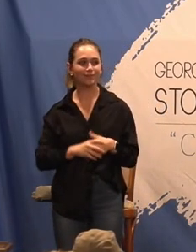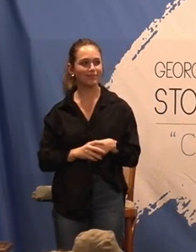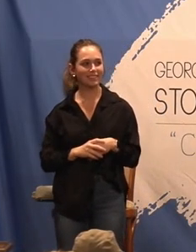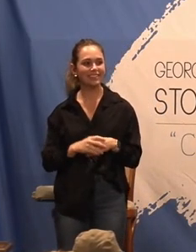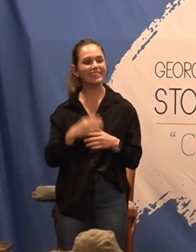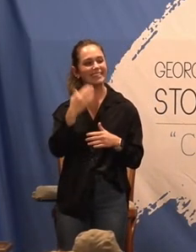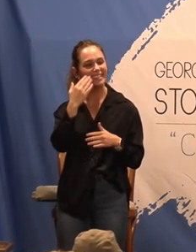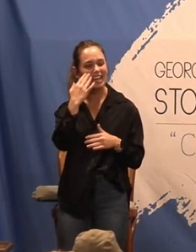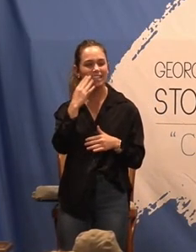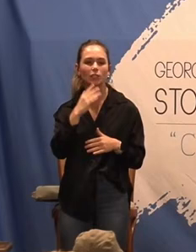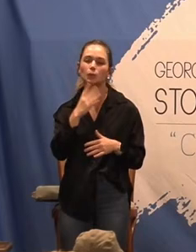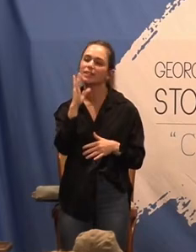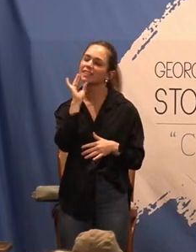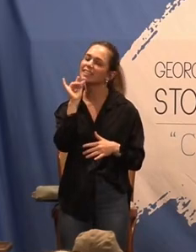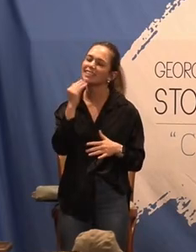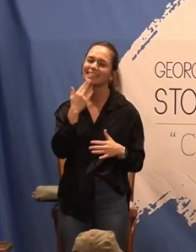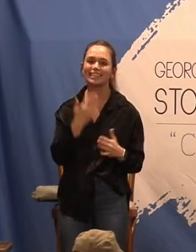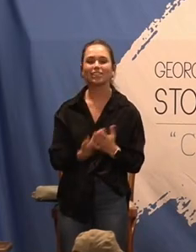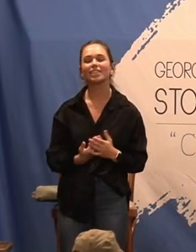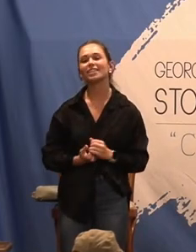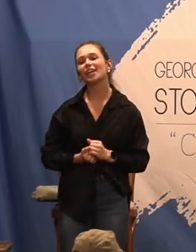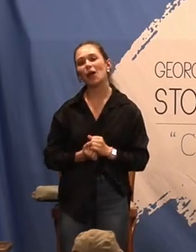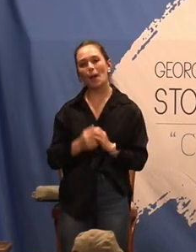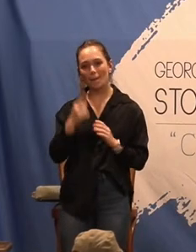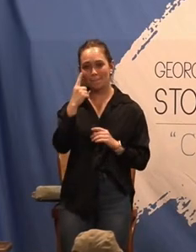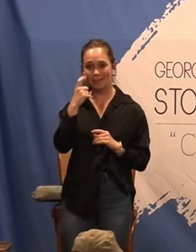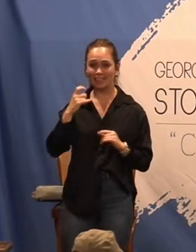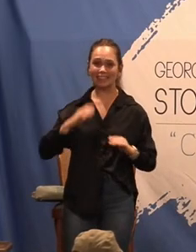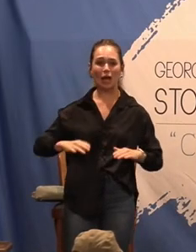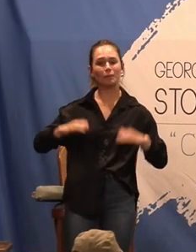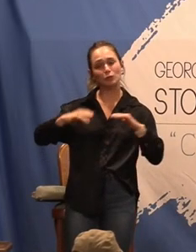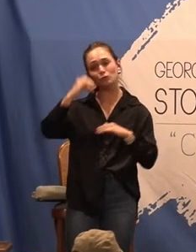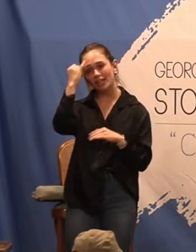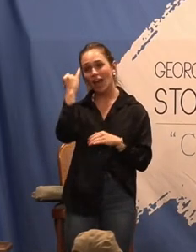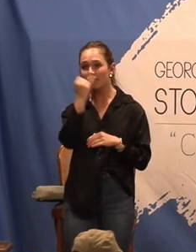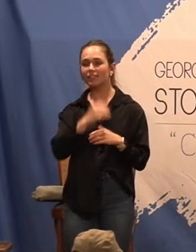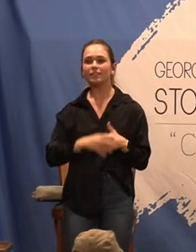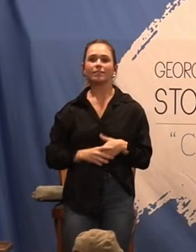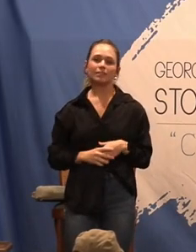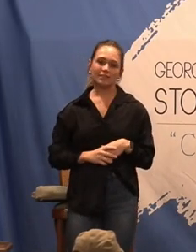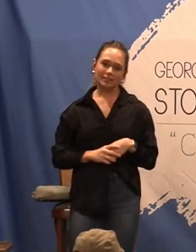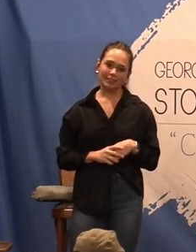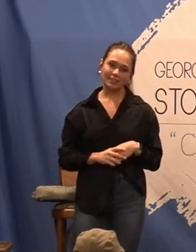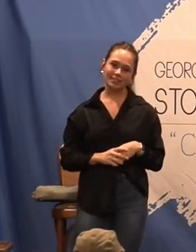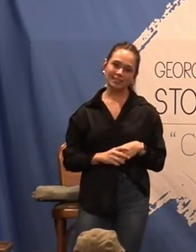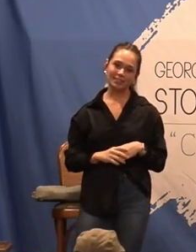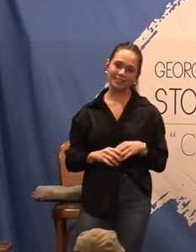And I know it's going to be good because I was raised Catholic.